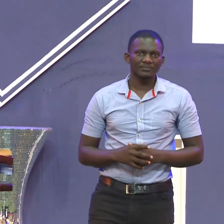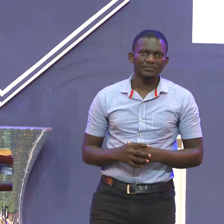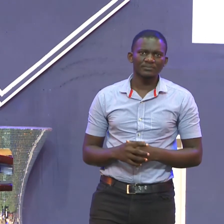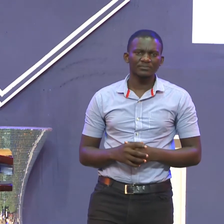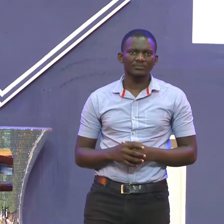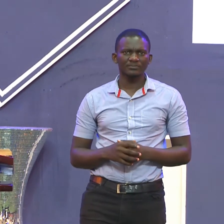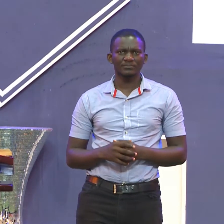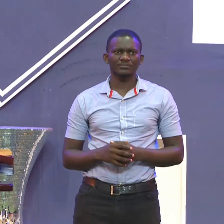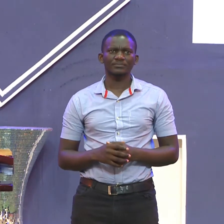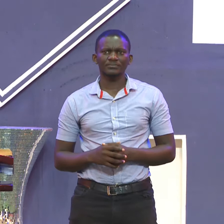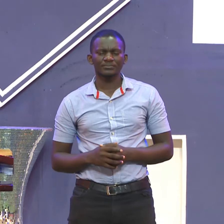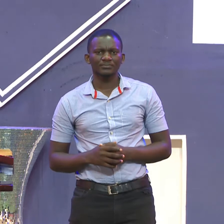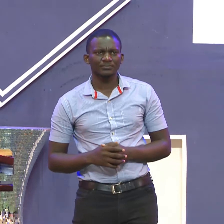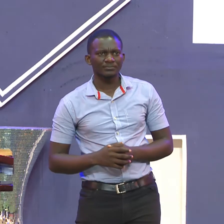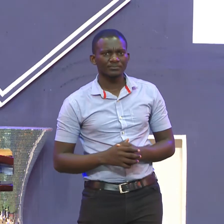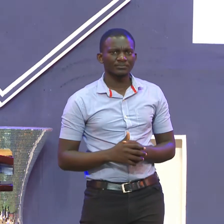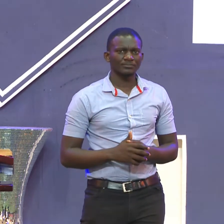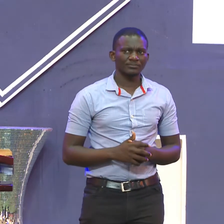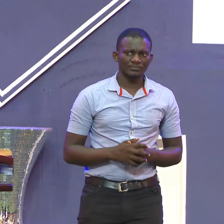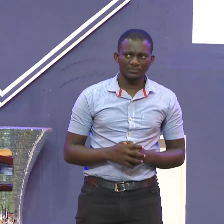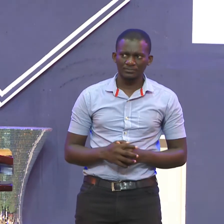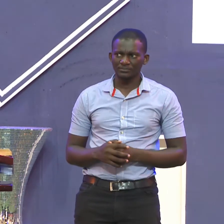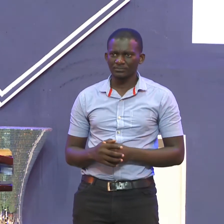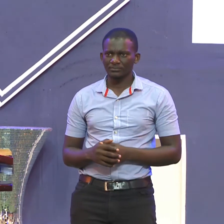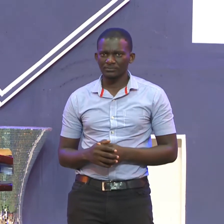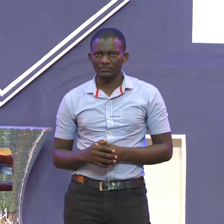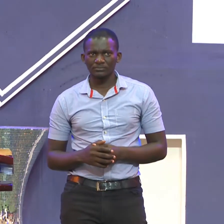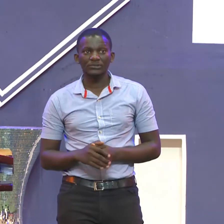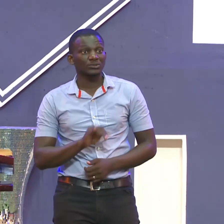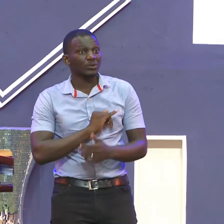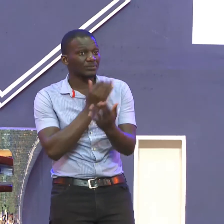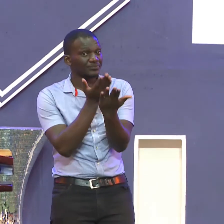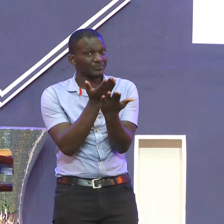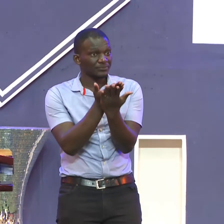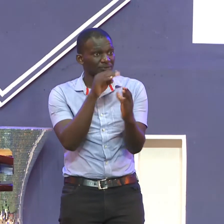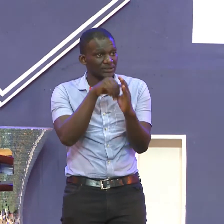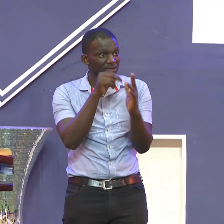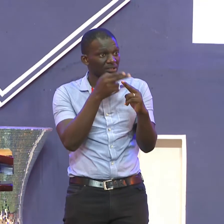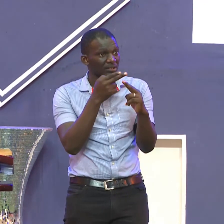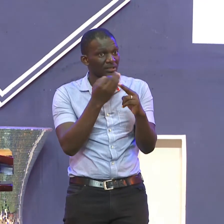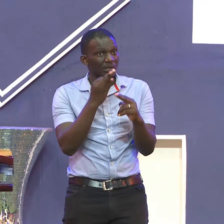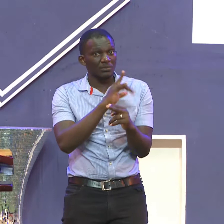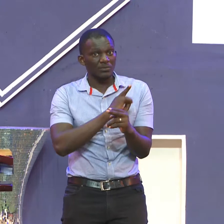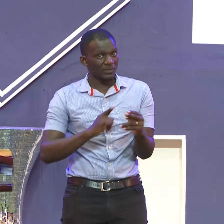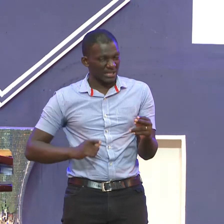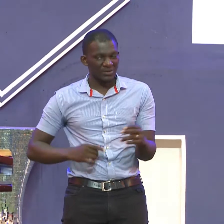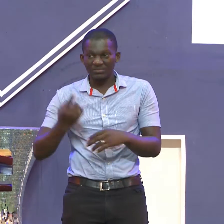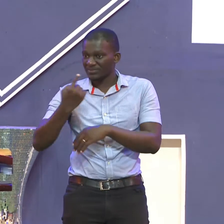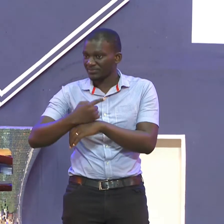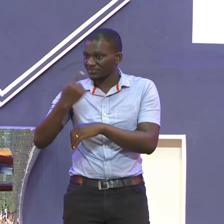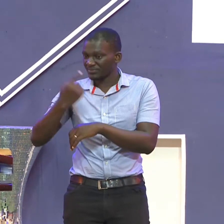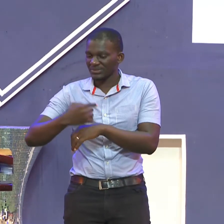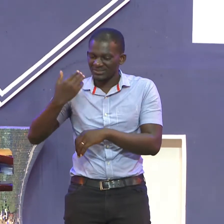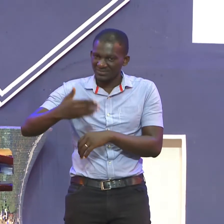to tell us such something that we may put into practice. So nkusabye mu linnya lya Mukama. So I beseech you. Bulijjo ne bulijjo.